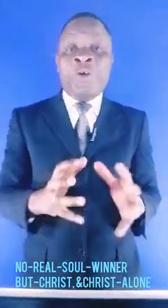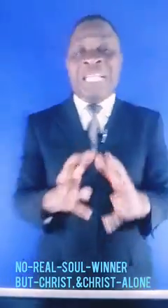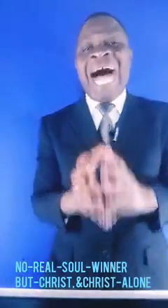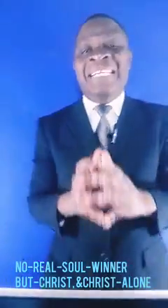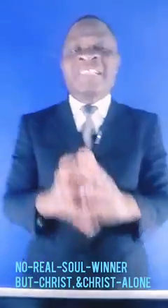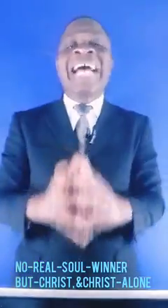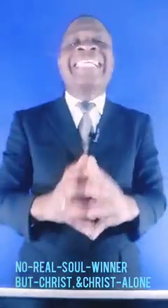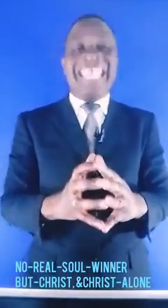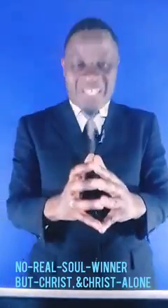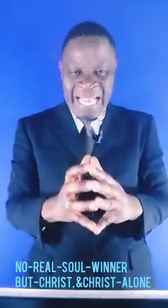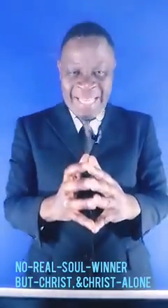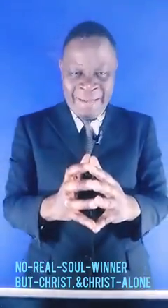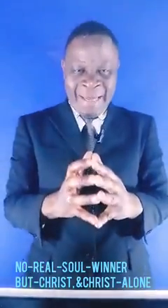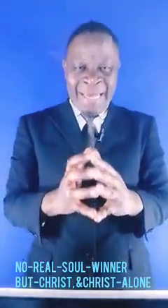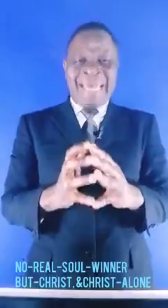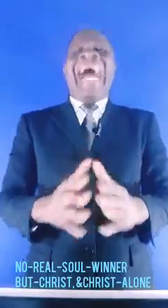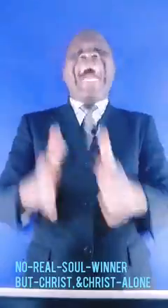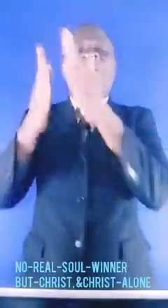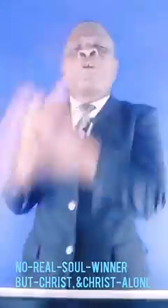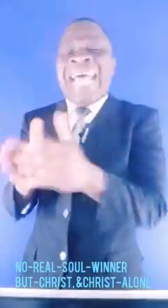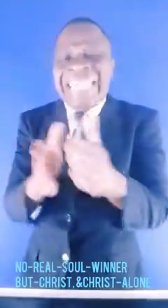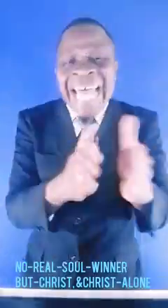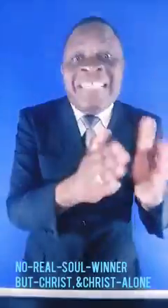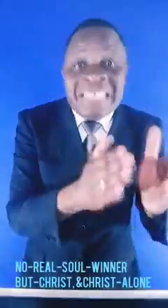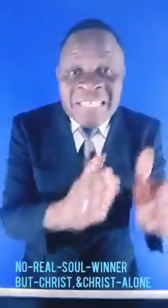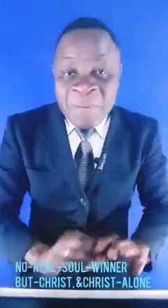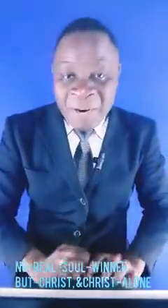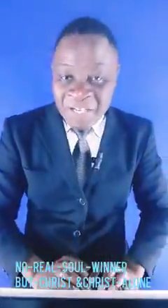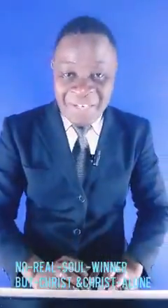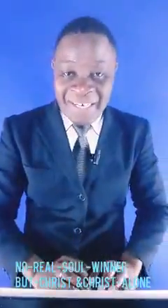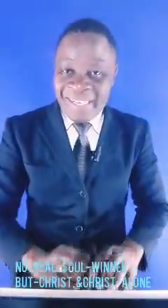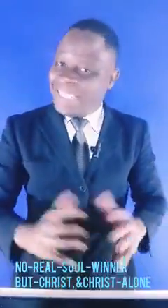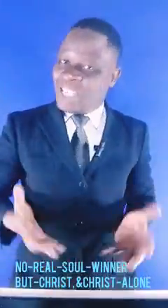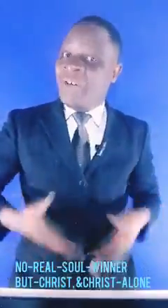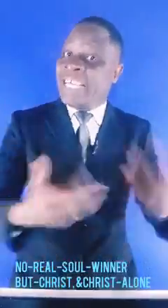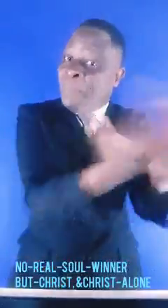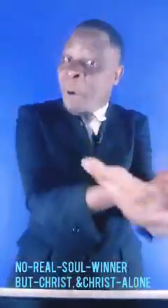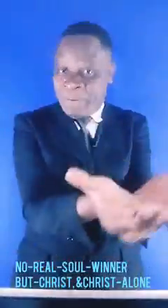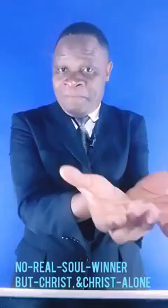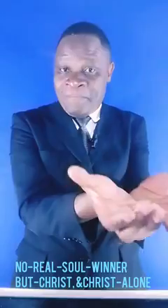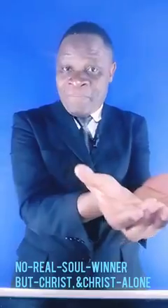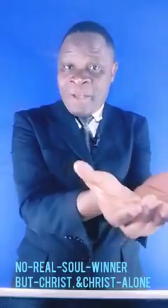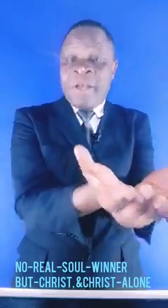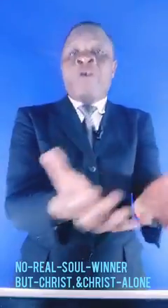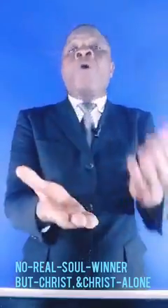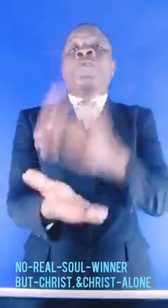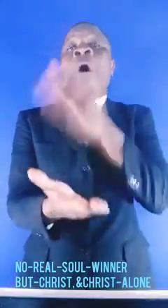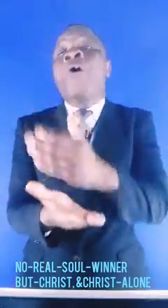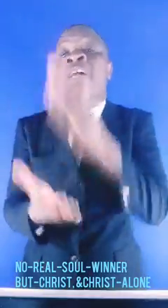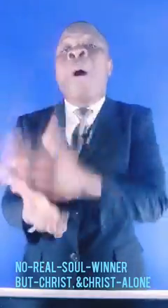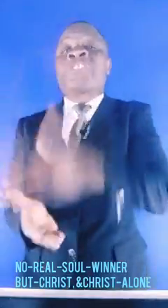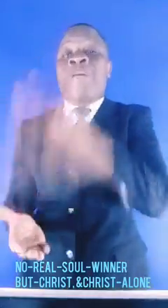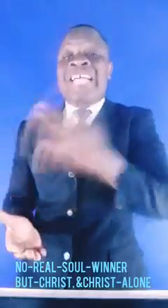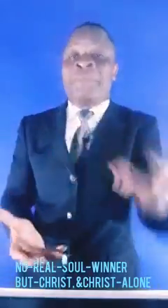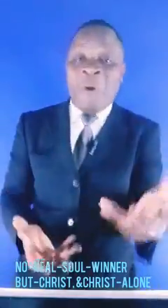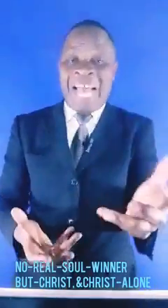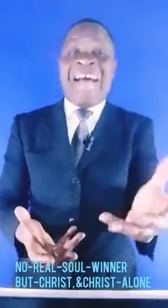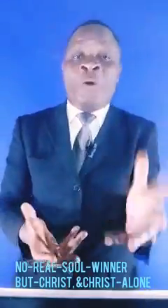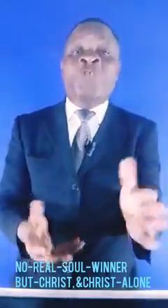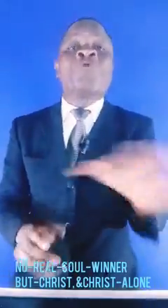the understanding is like an already existing person does not get born. The only ones who get born are those who